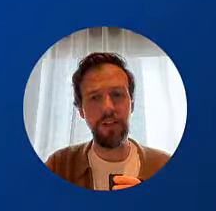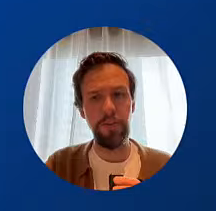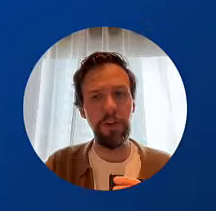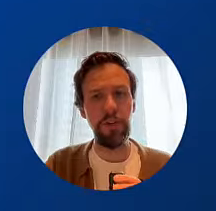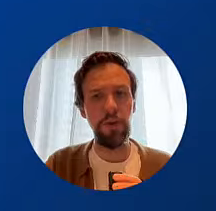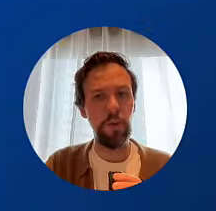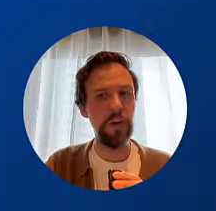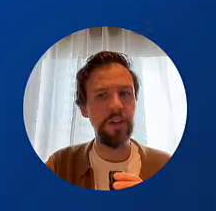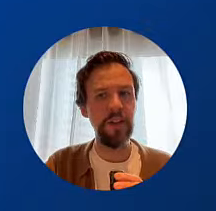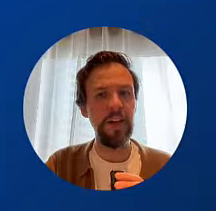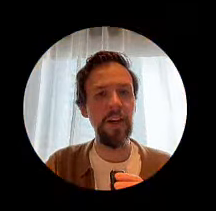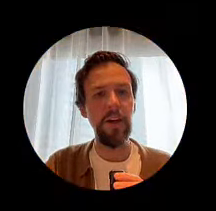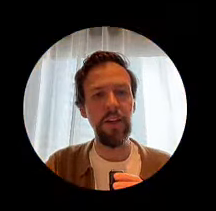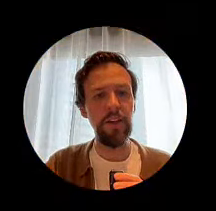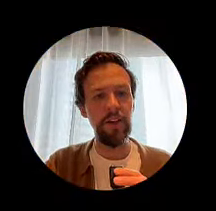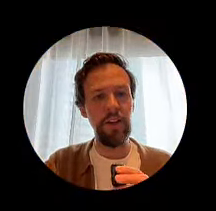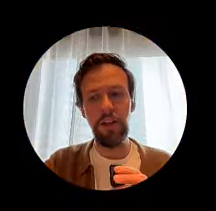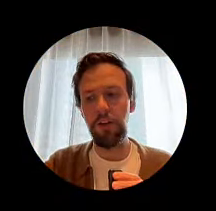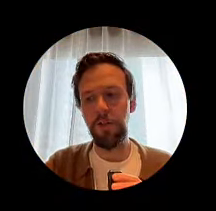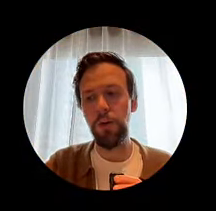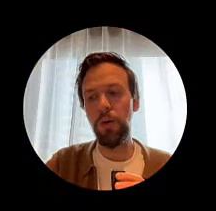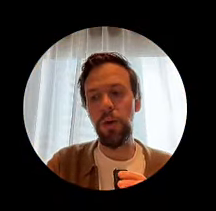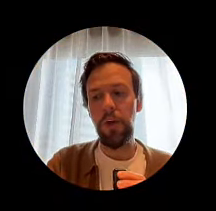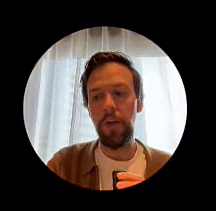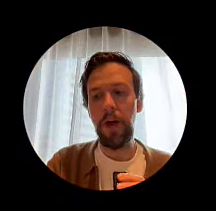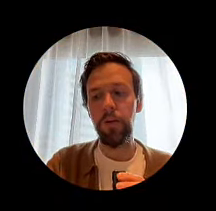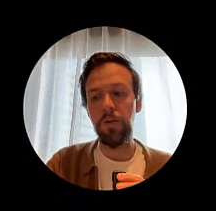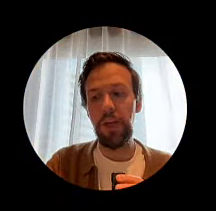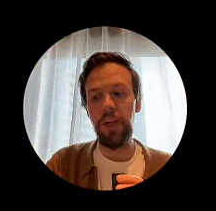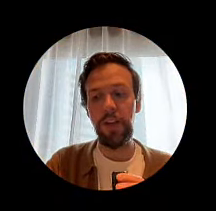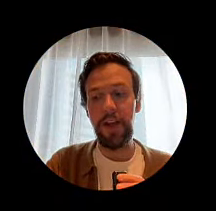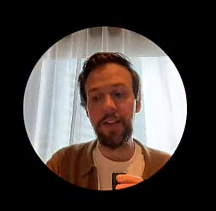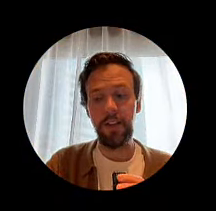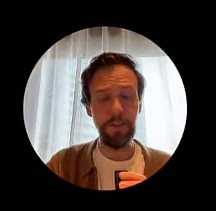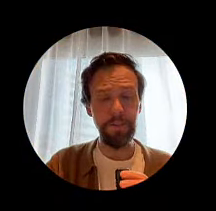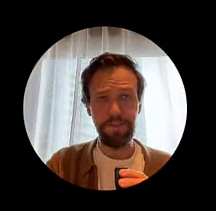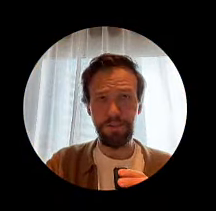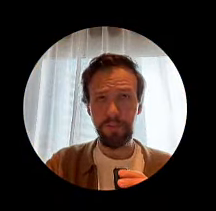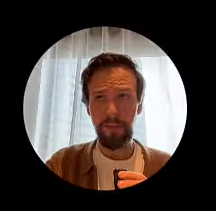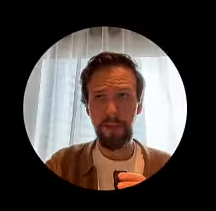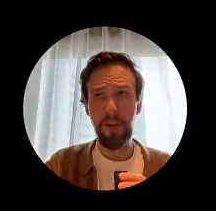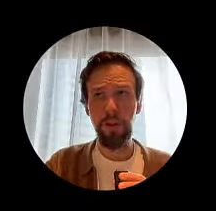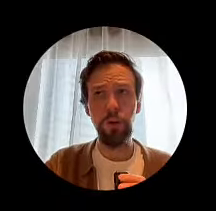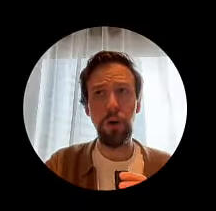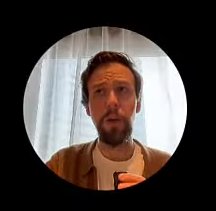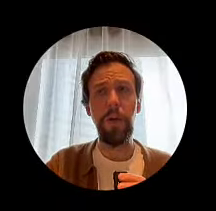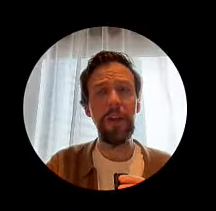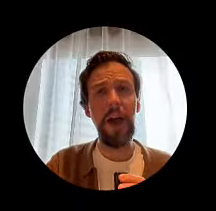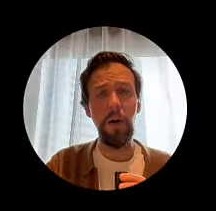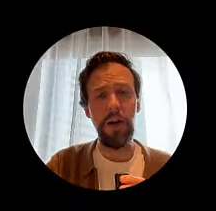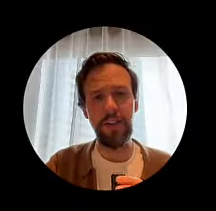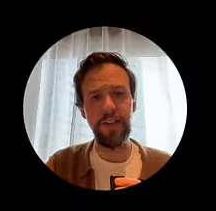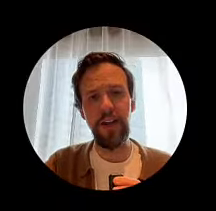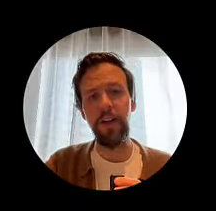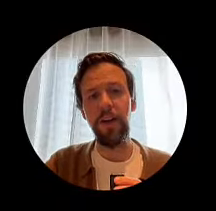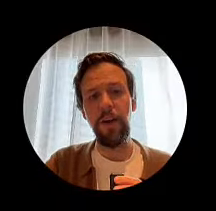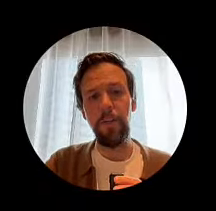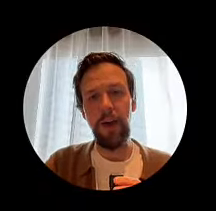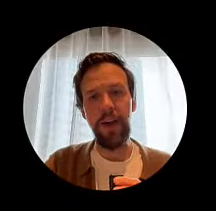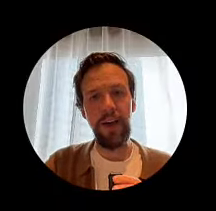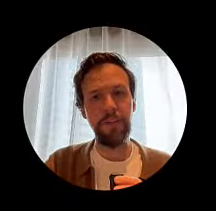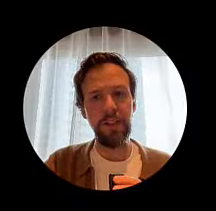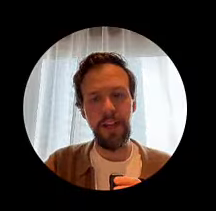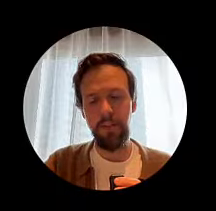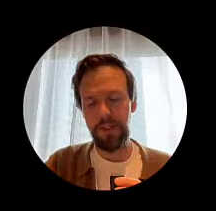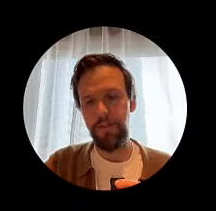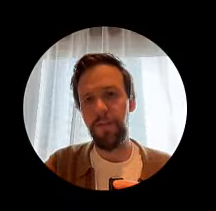Global Accessibility Awareness Day, did an interview about me last year to talk about how I design